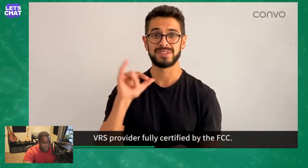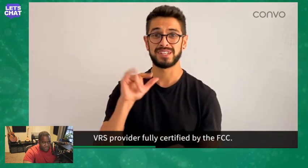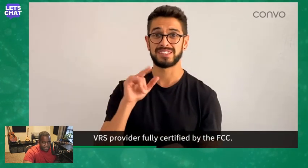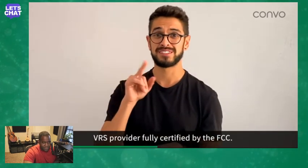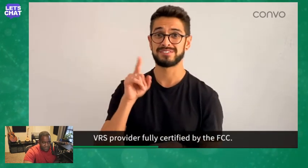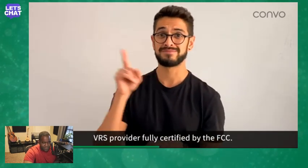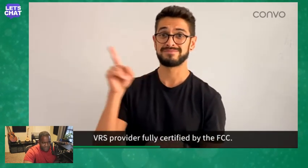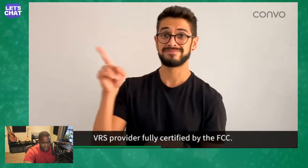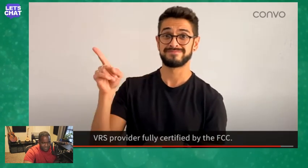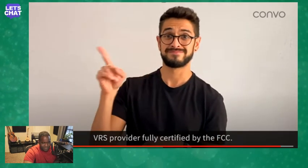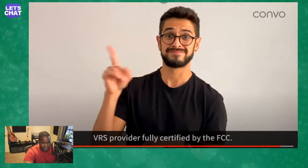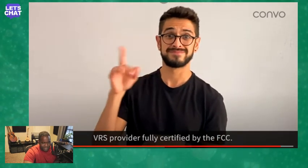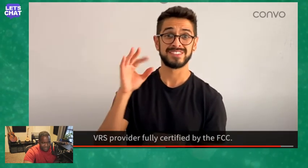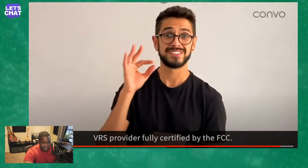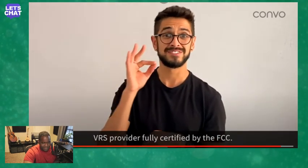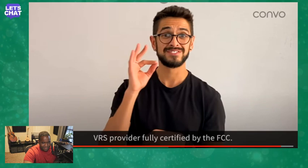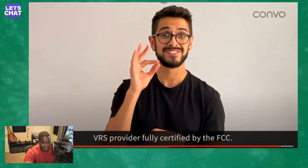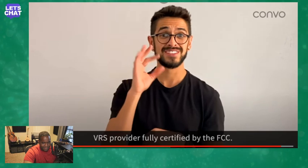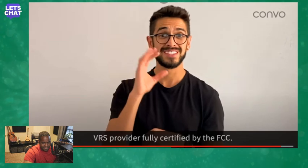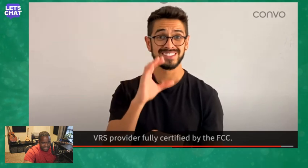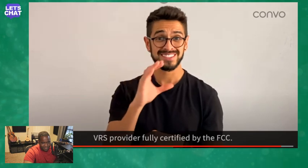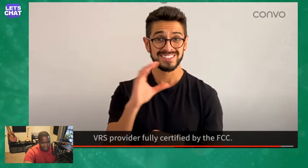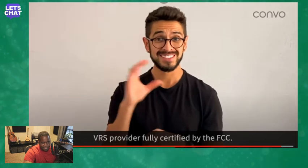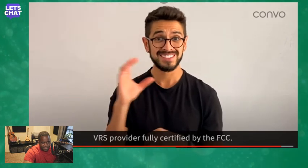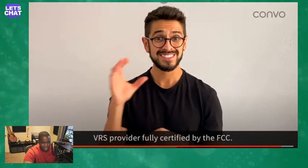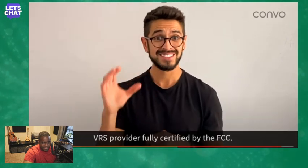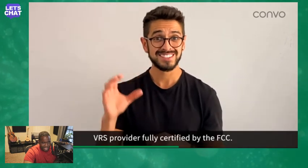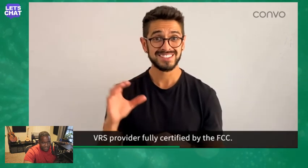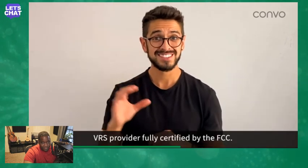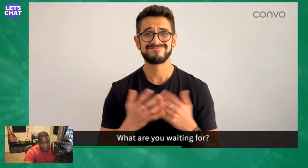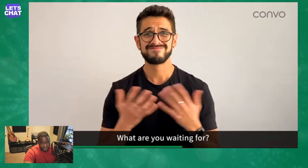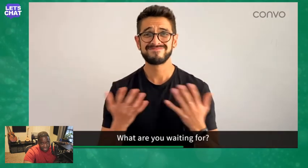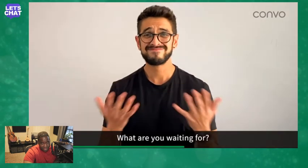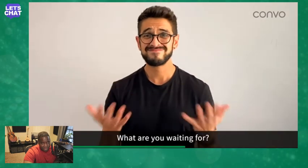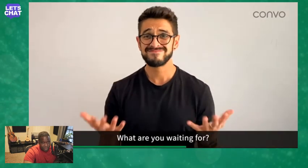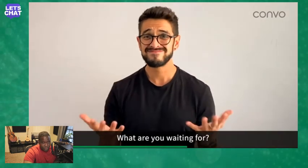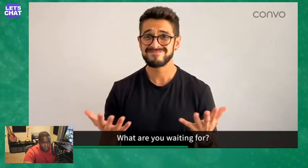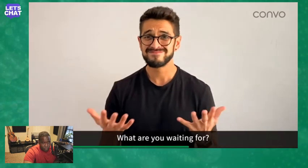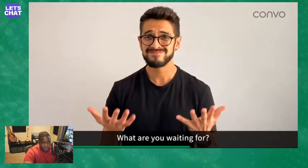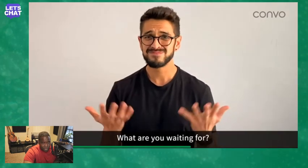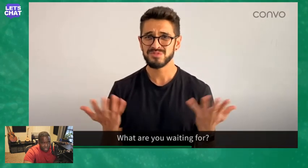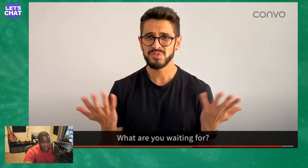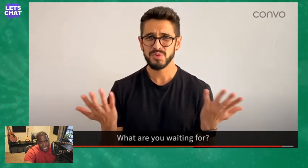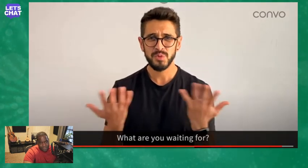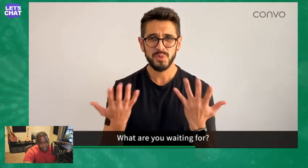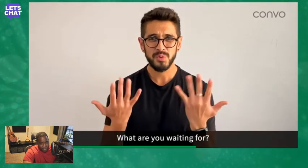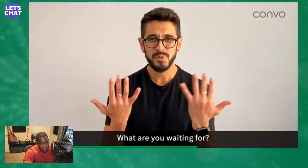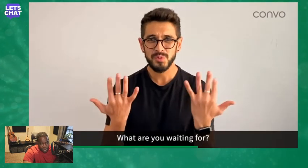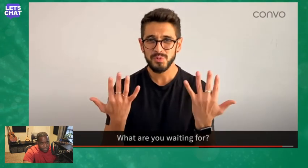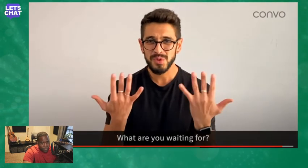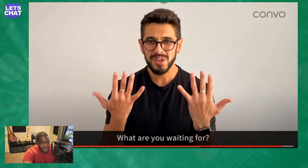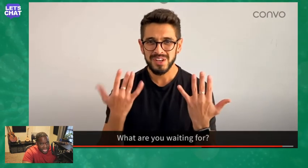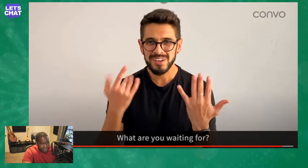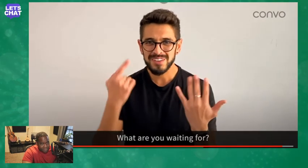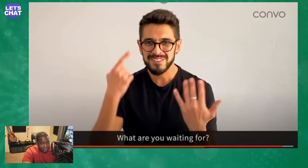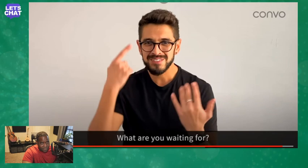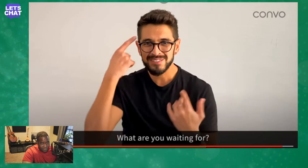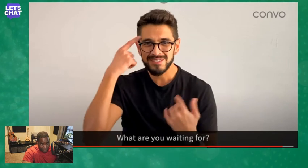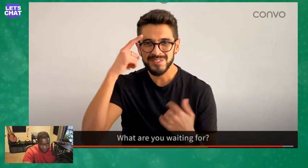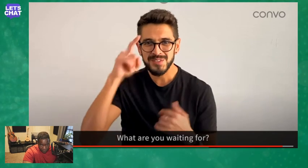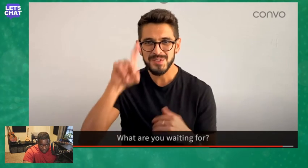VRS, I don't know what VRS provider fully certified means, but I know FCC. What are you waiting for? What